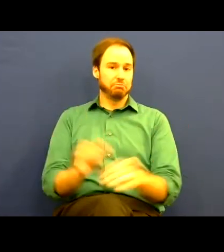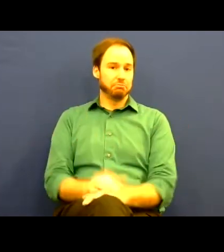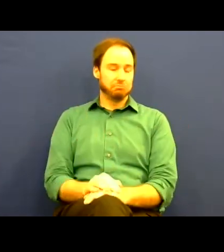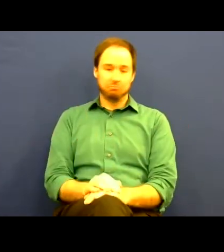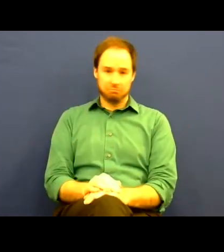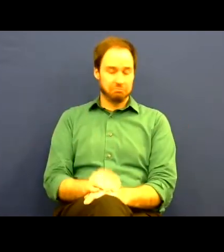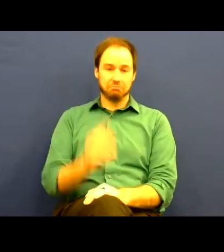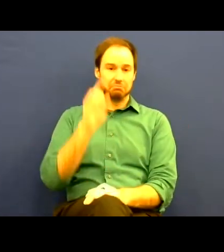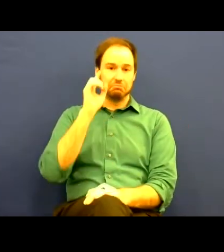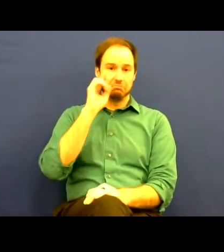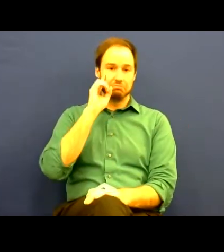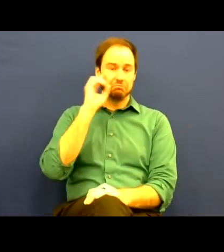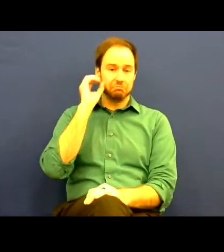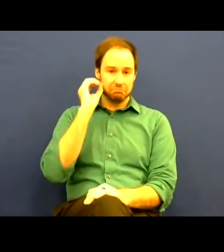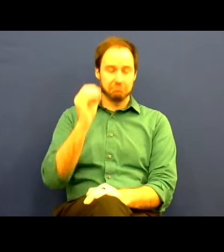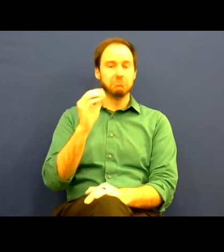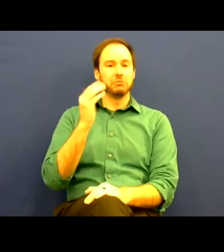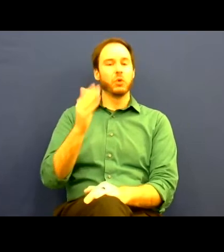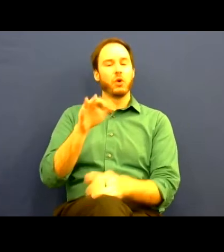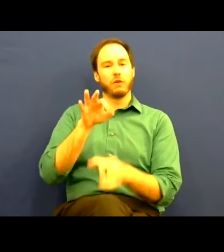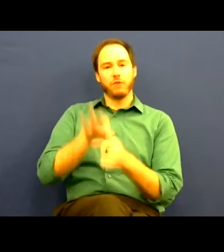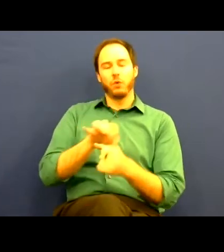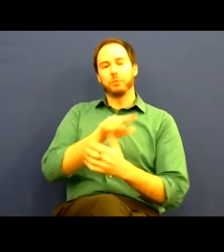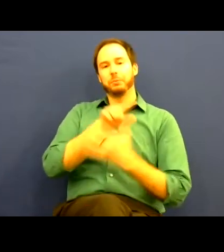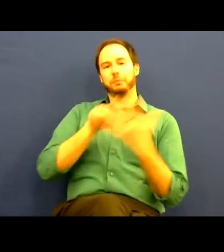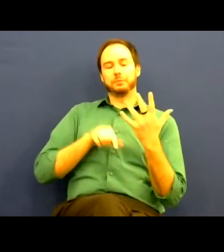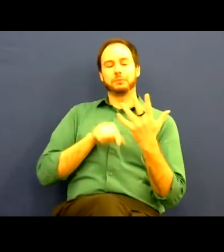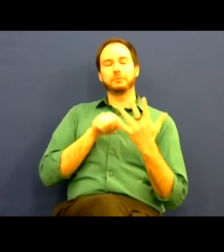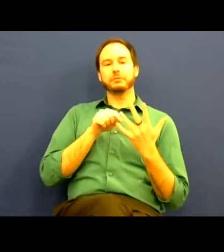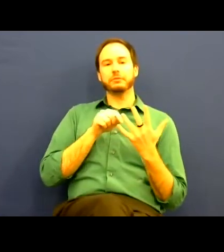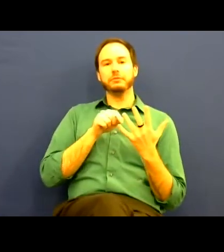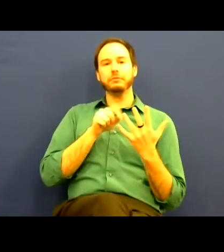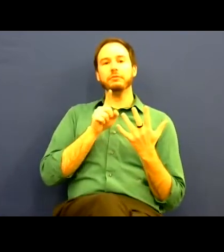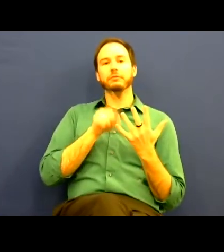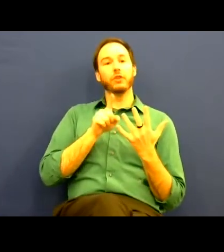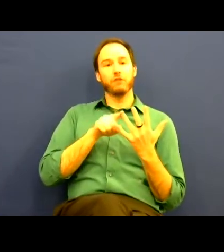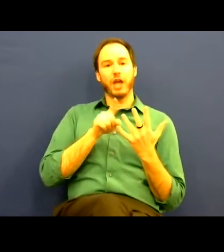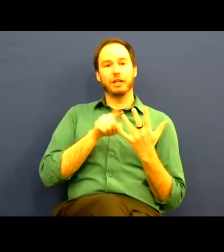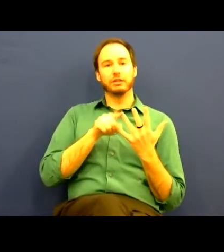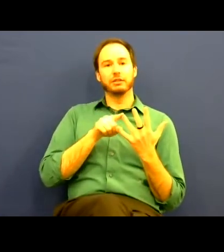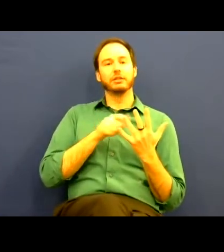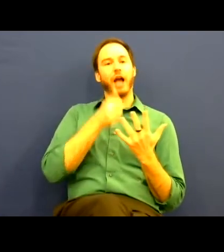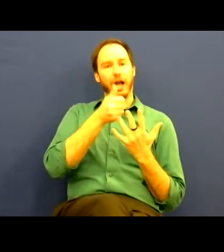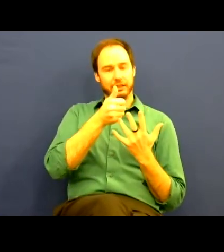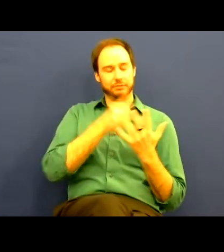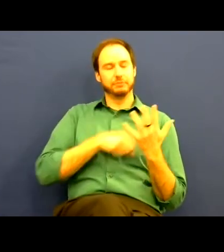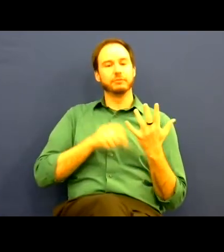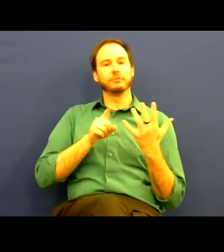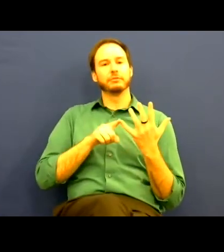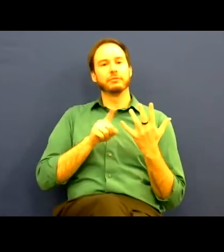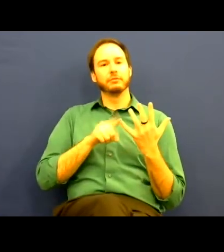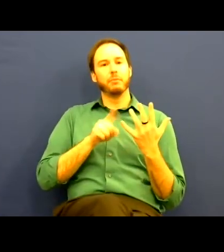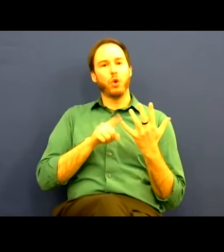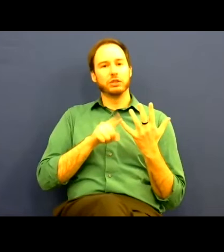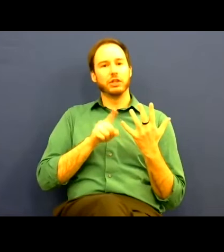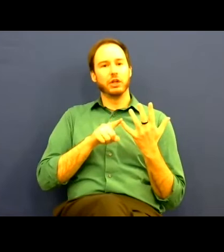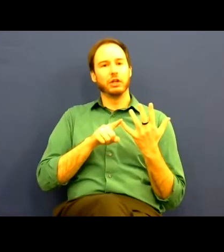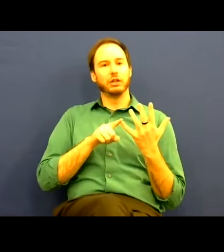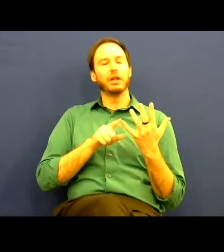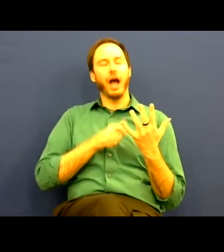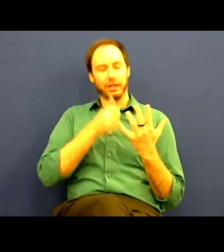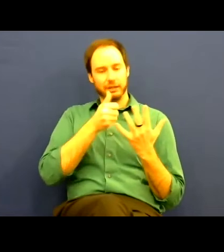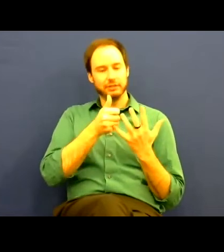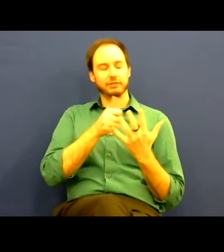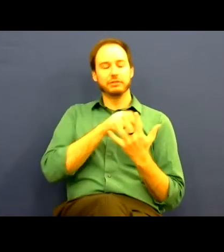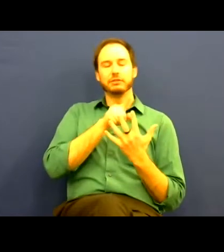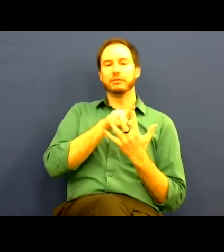And hearing none, please call the roll. Councilmember Safranik, Aye. Councilmember Bolsner,